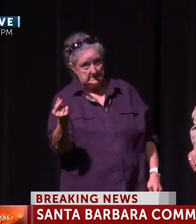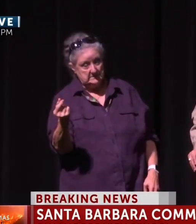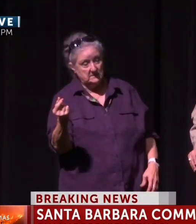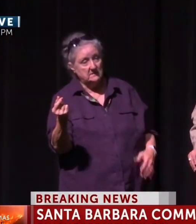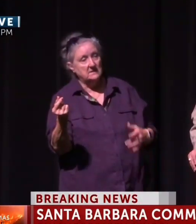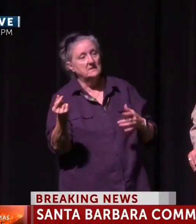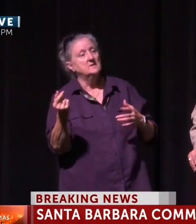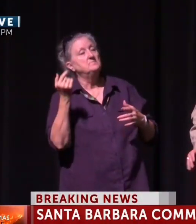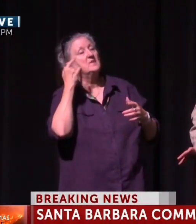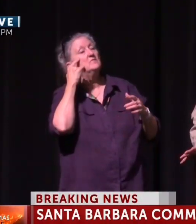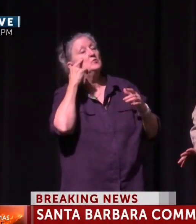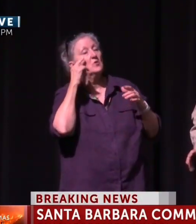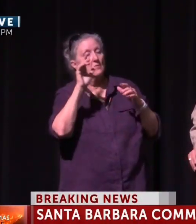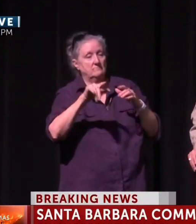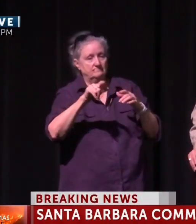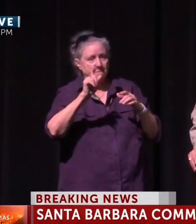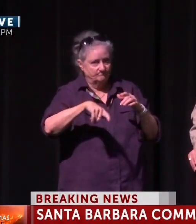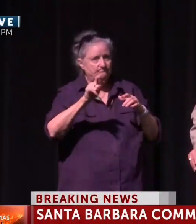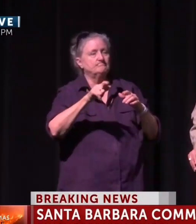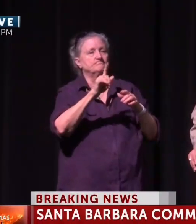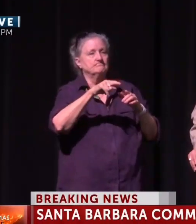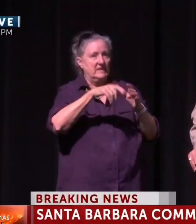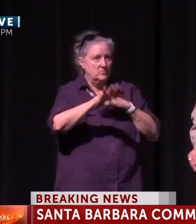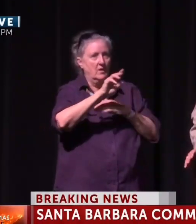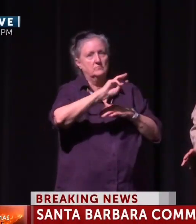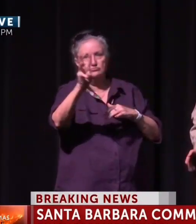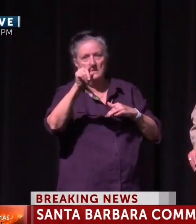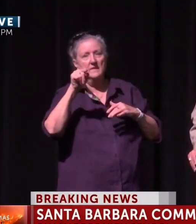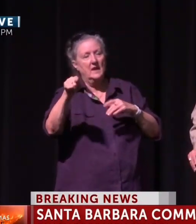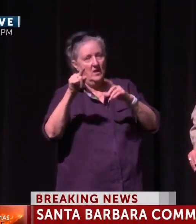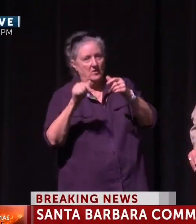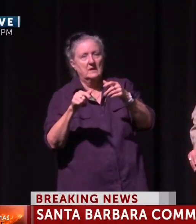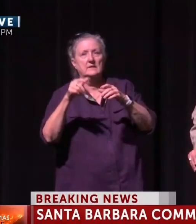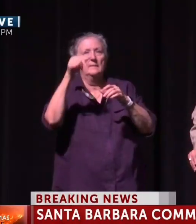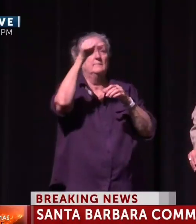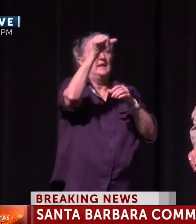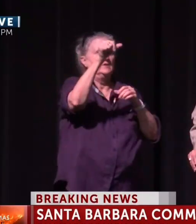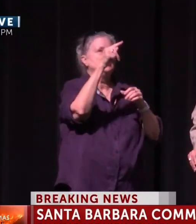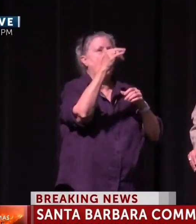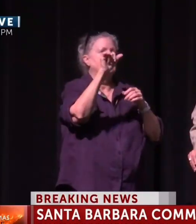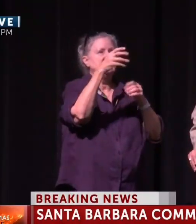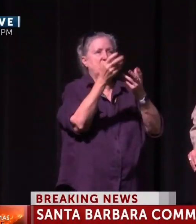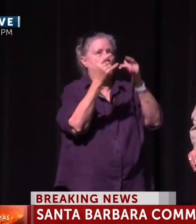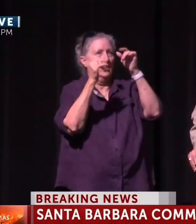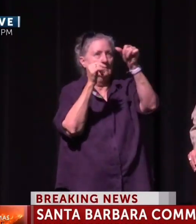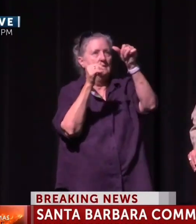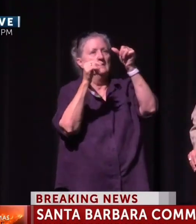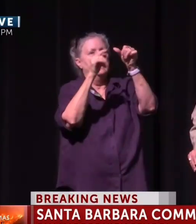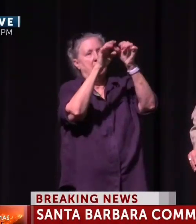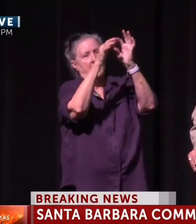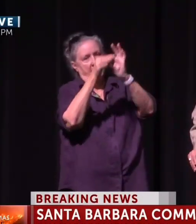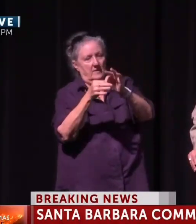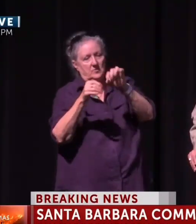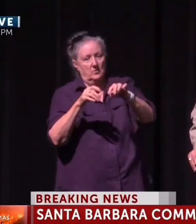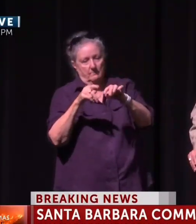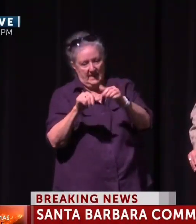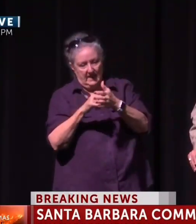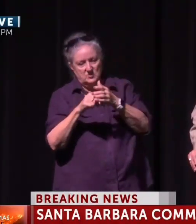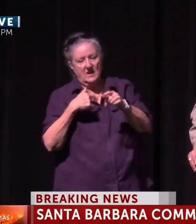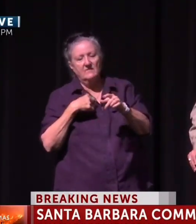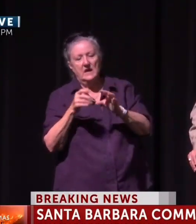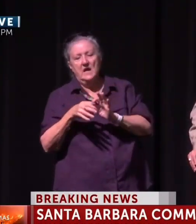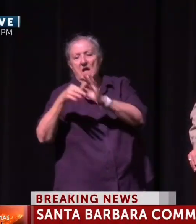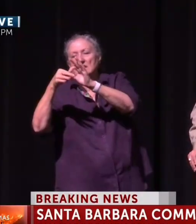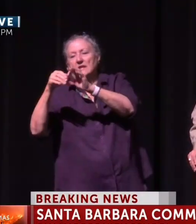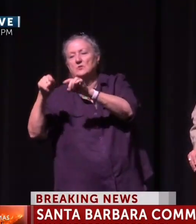countyofsb.org. If you go on there, you can click on to a page on the Thomas Fire, and if you go on to that page, it will have a link to